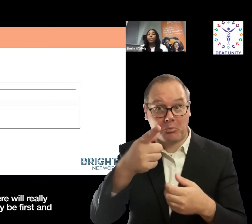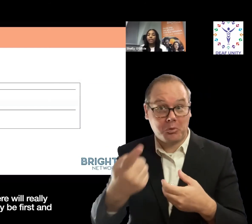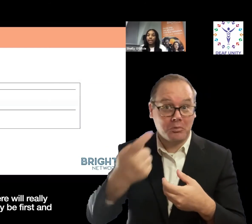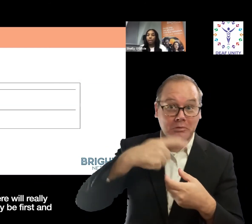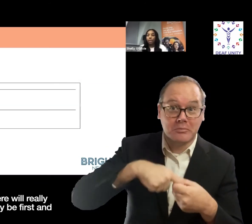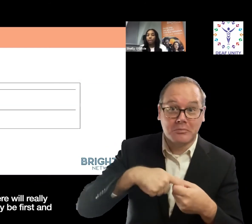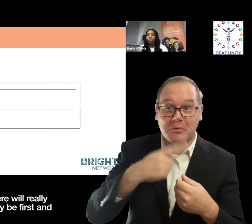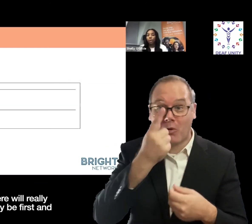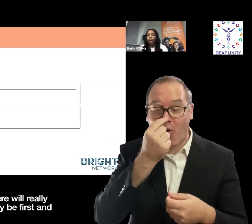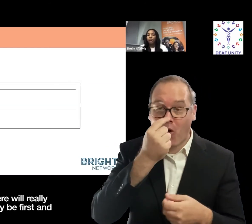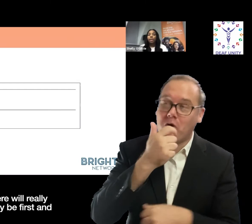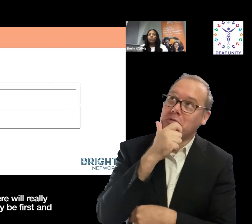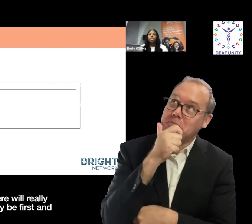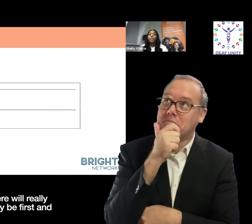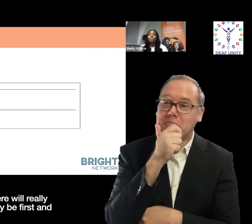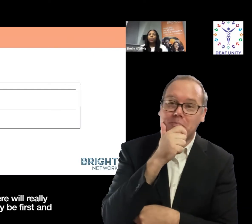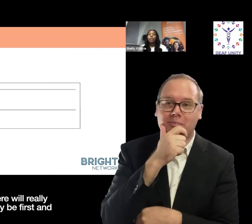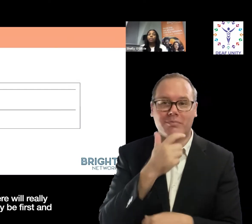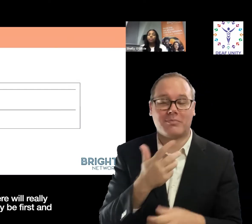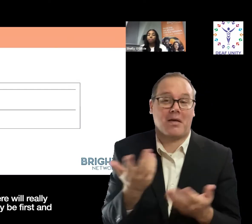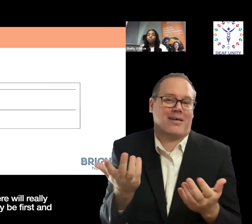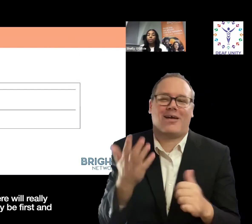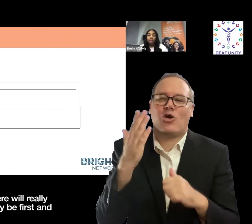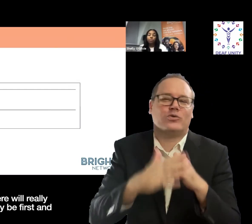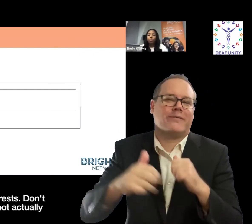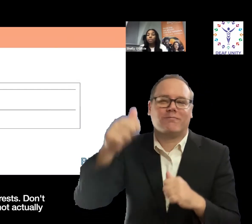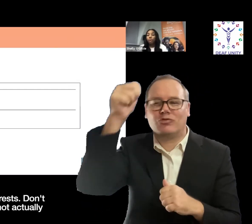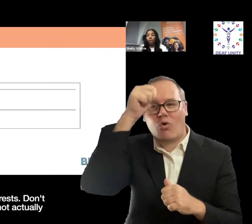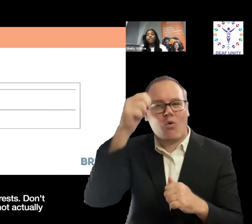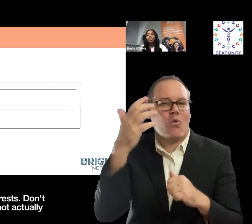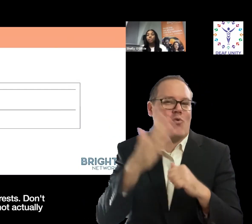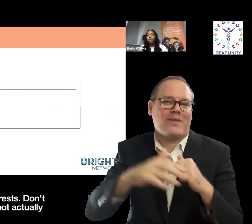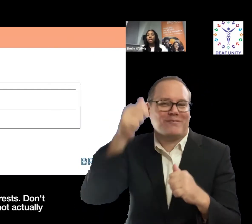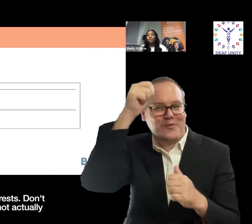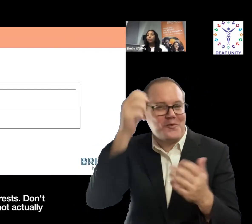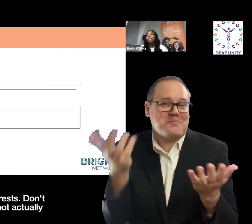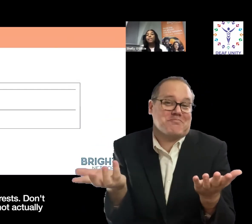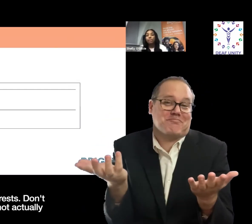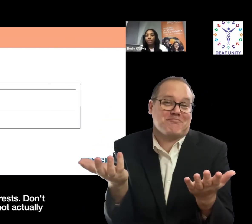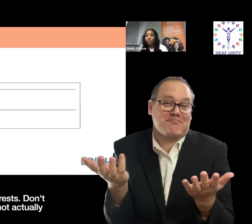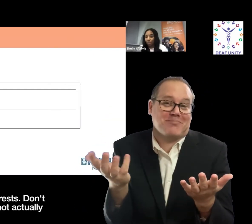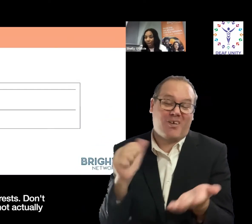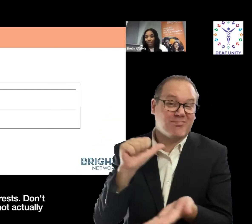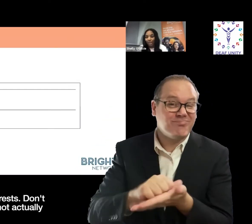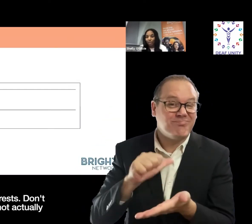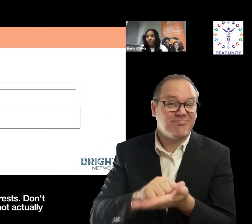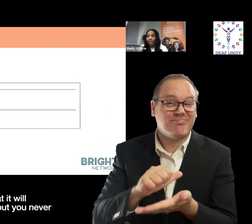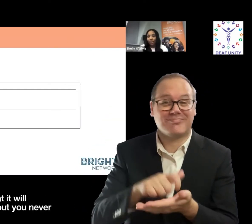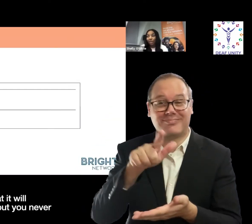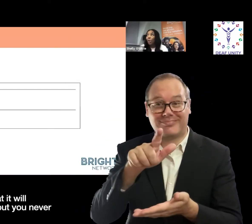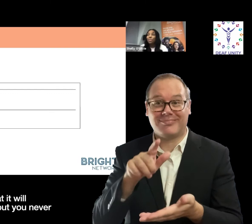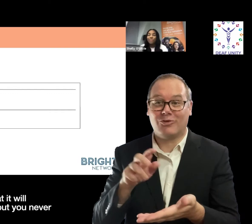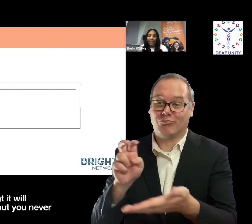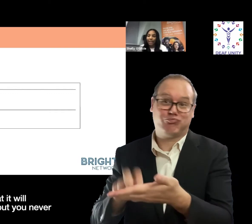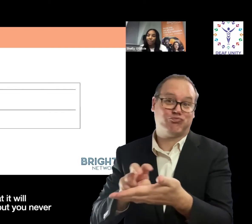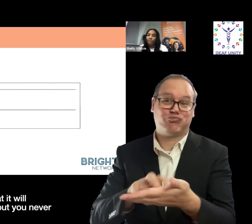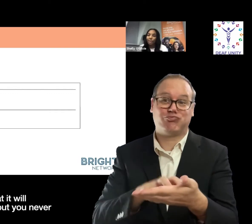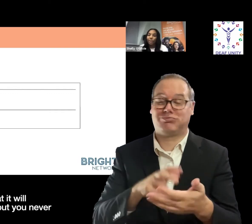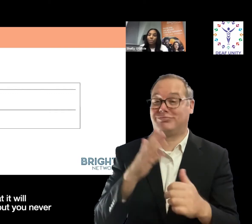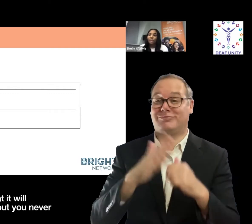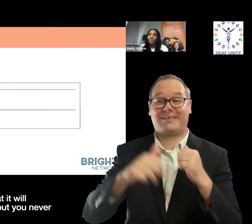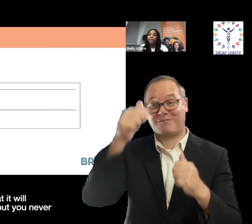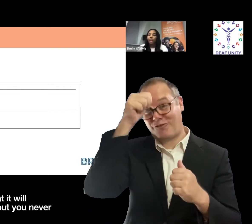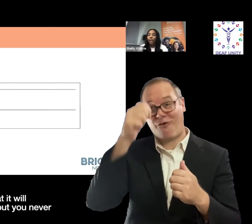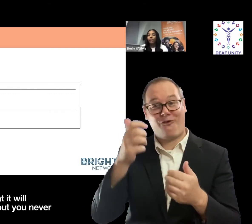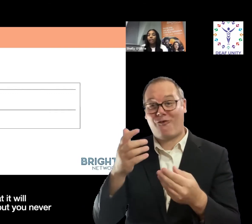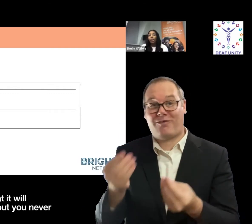will really resonate with the employer. So really first and foremost, be honest with your interests. Don't put down something that you're not actually interested in the hopes that it